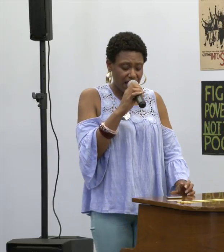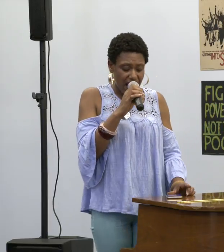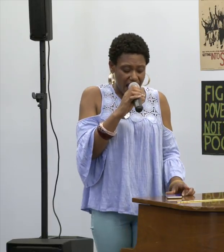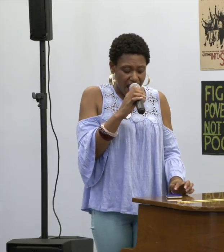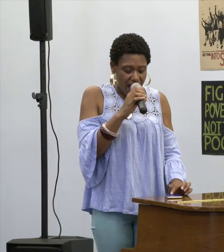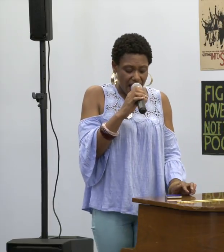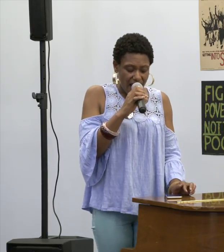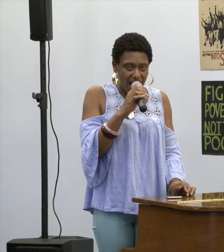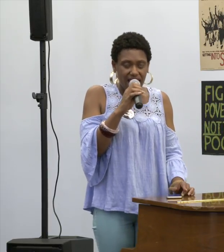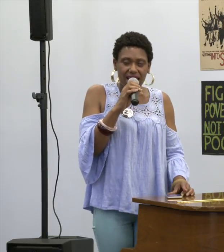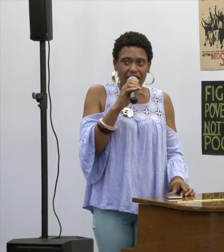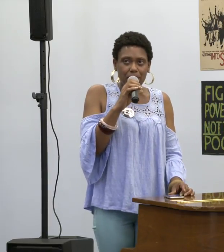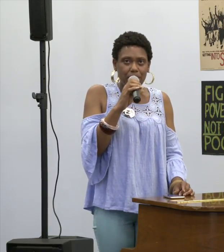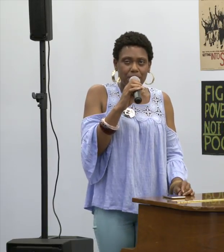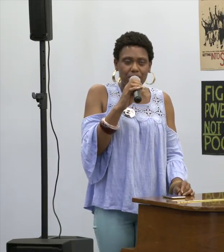is,